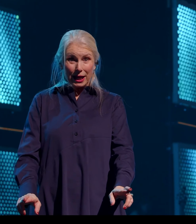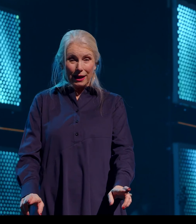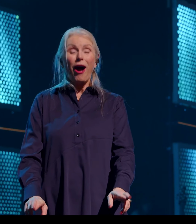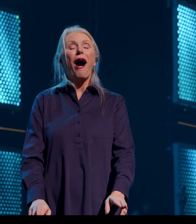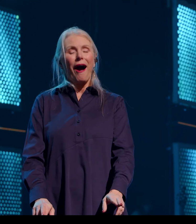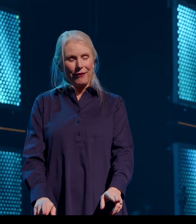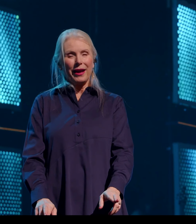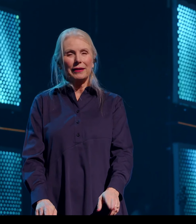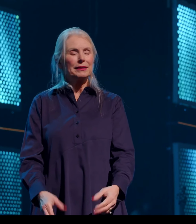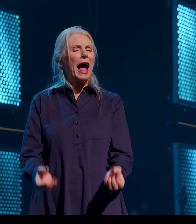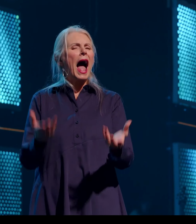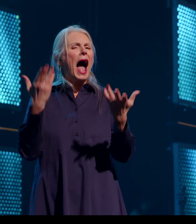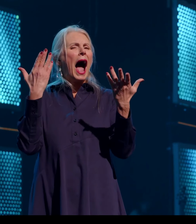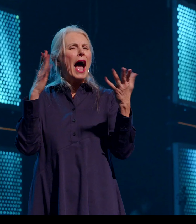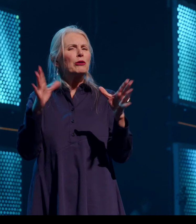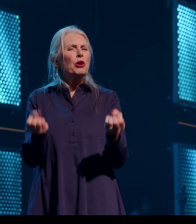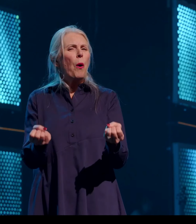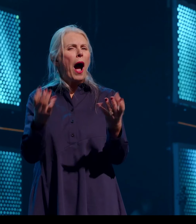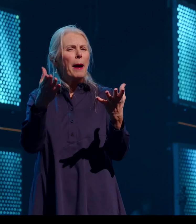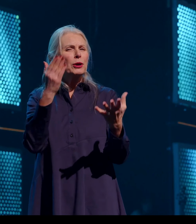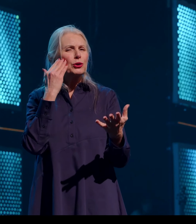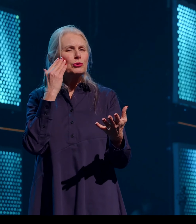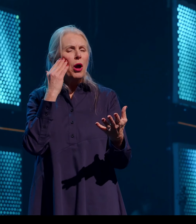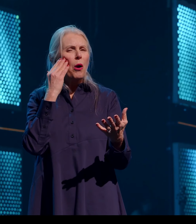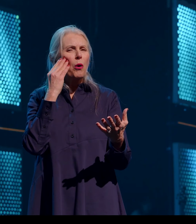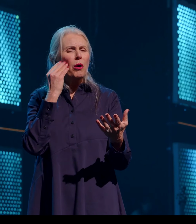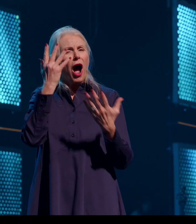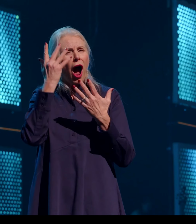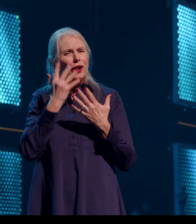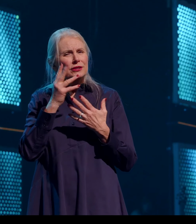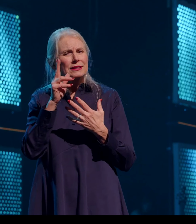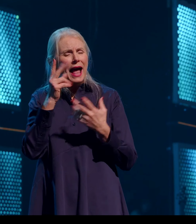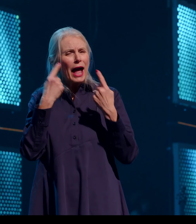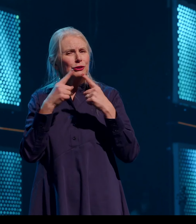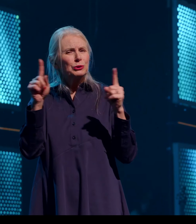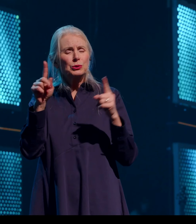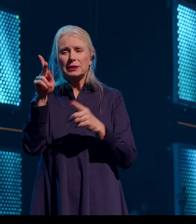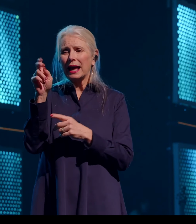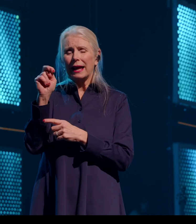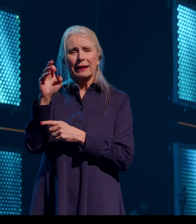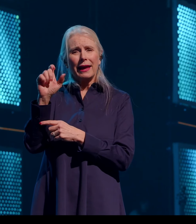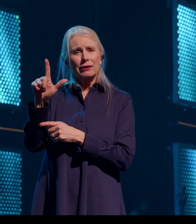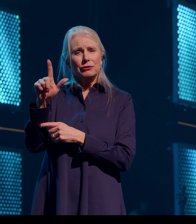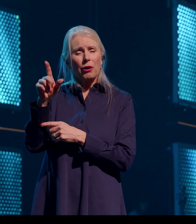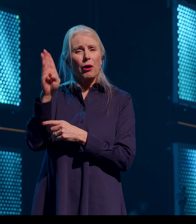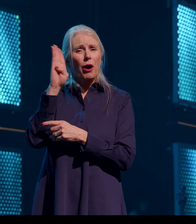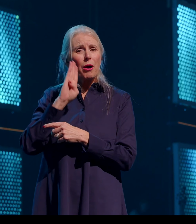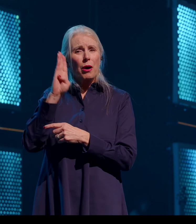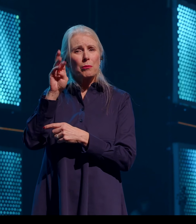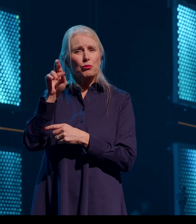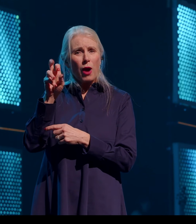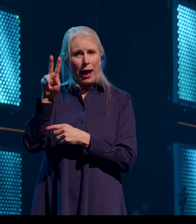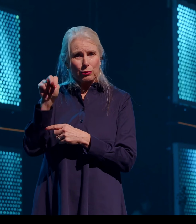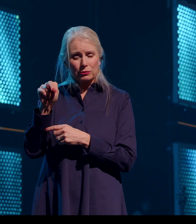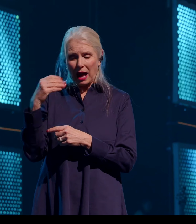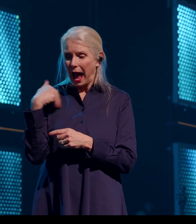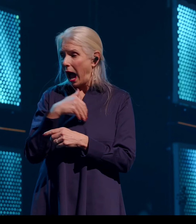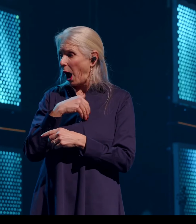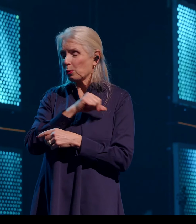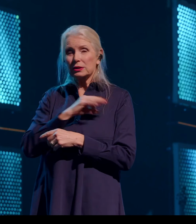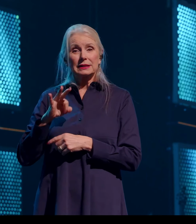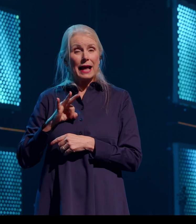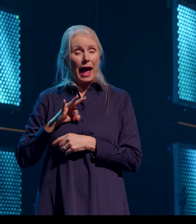I don't know how many of you know sad news that Kendall Brown, our pastor of sports, and Gina Brown, our chaplain for the